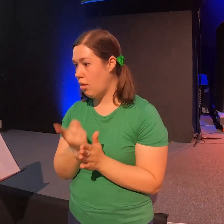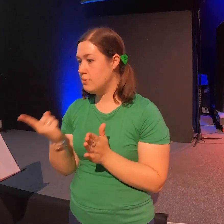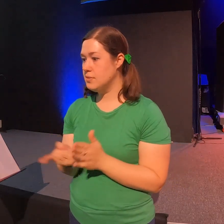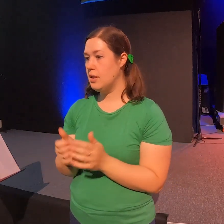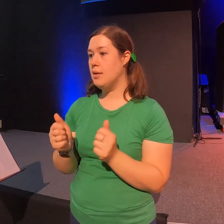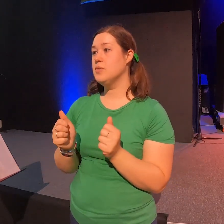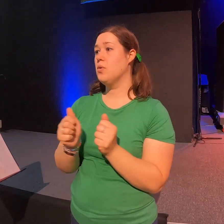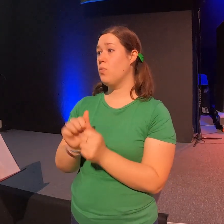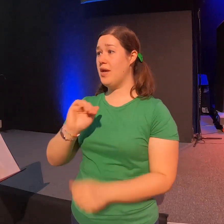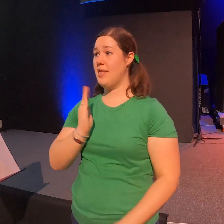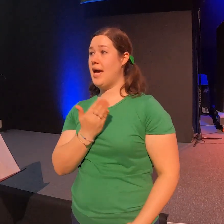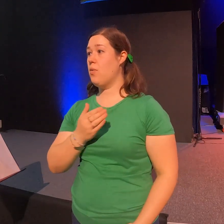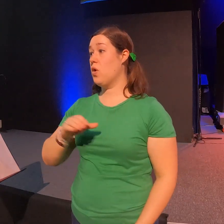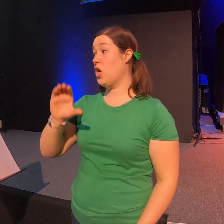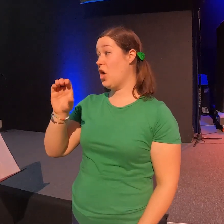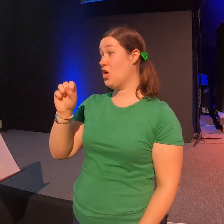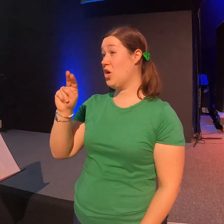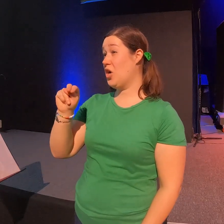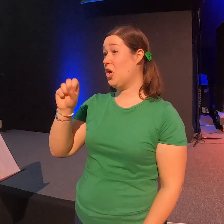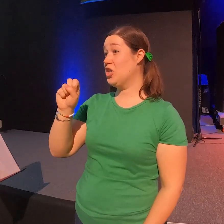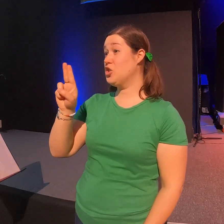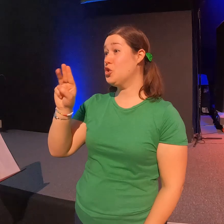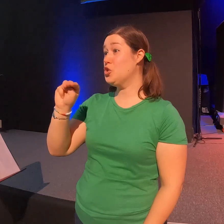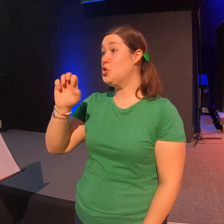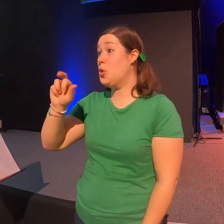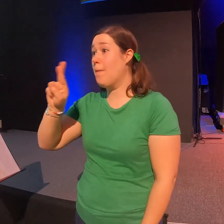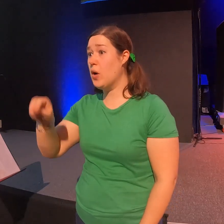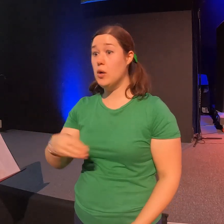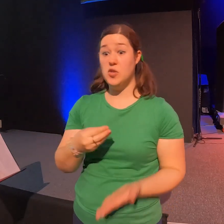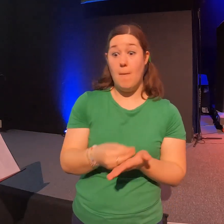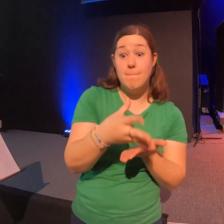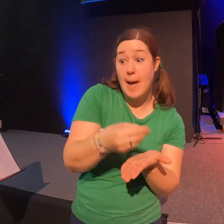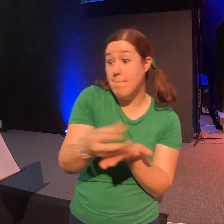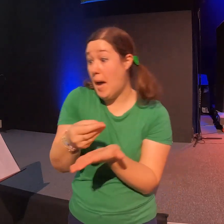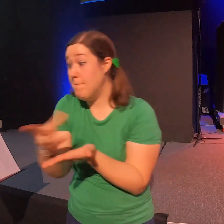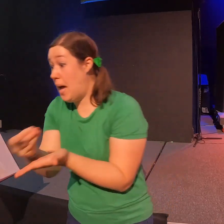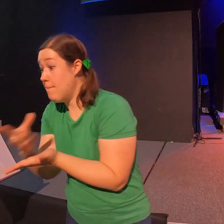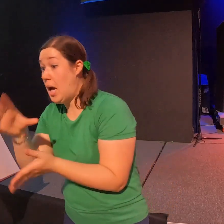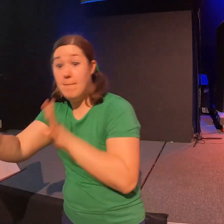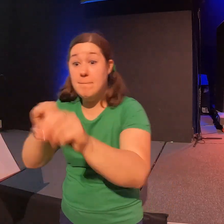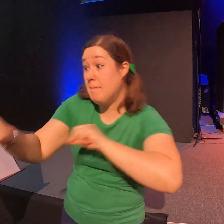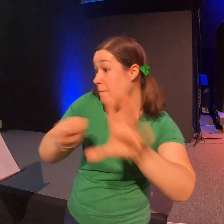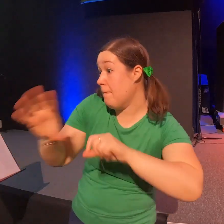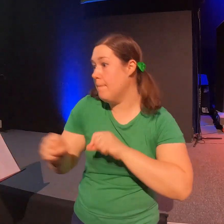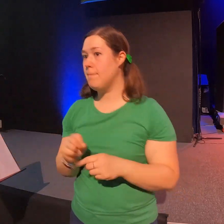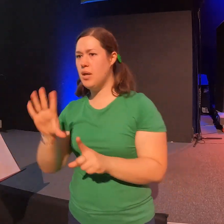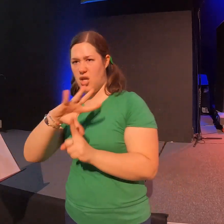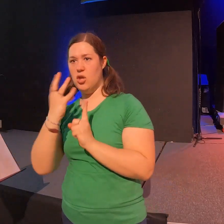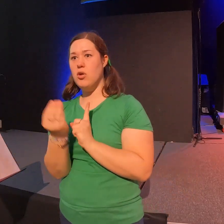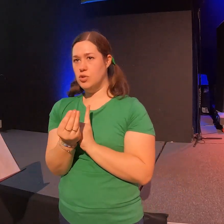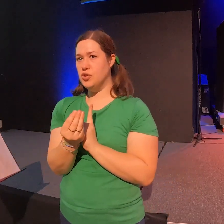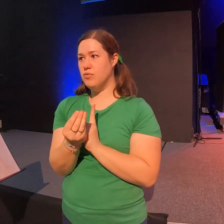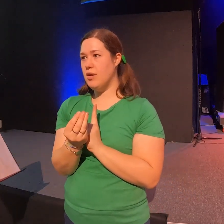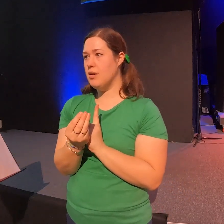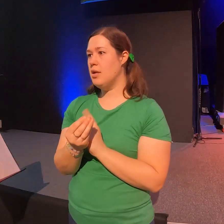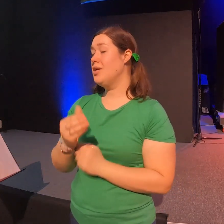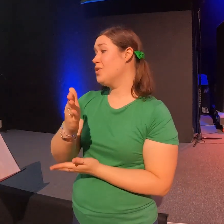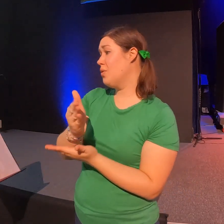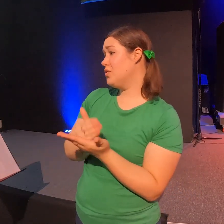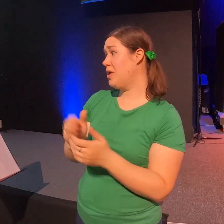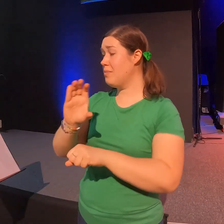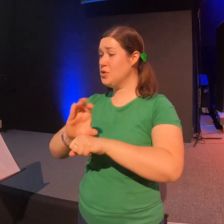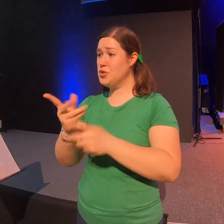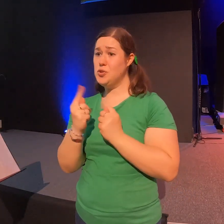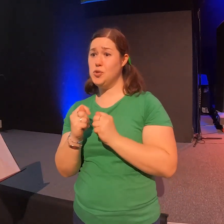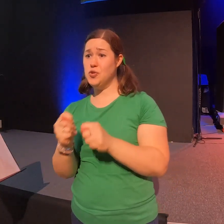culture infiltrates the church and influences the church. Some churches try to be a carnival cruise